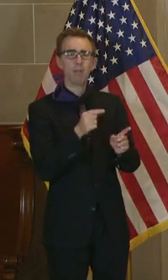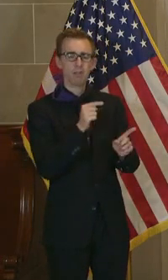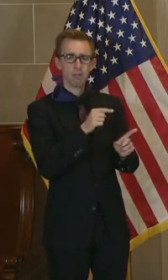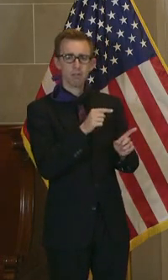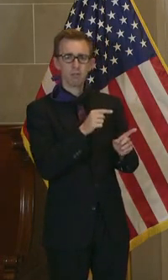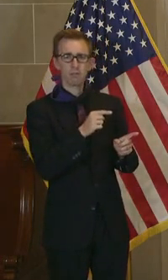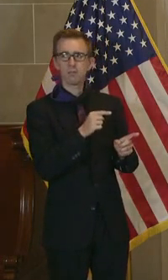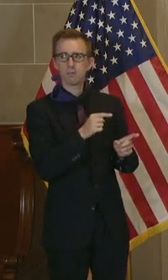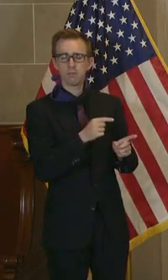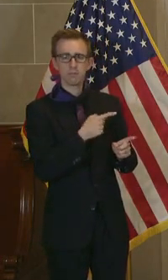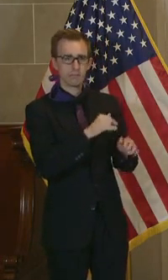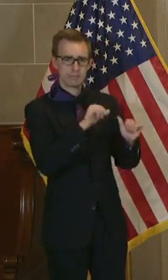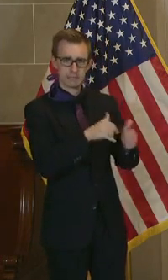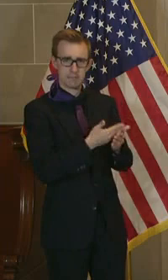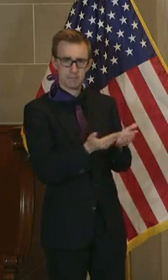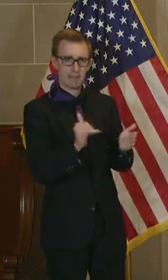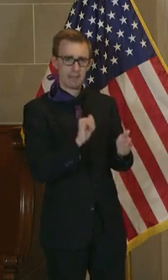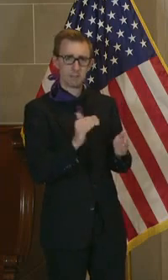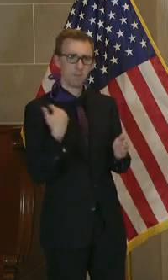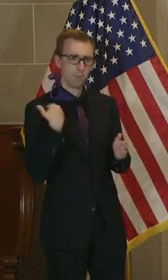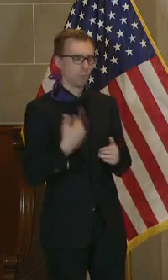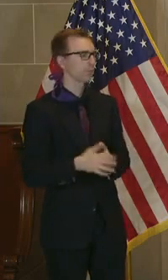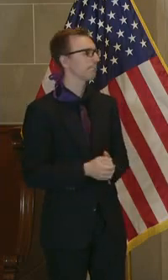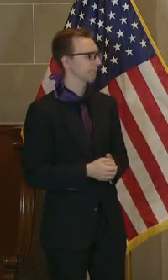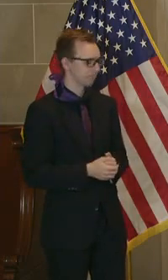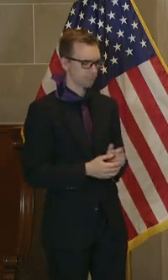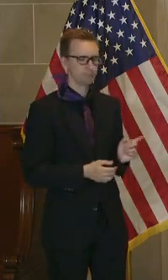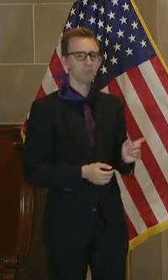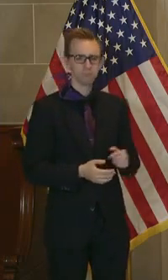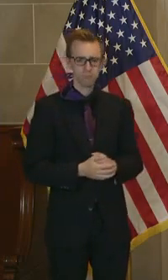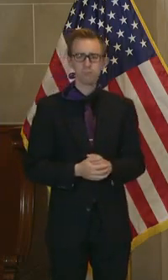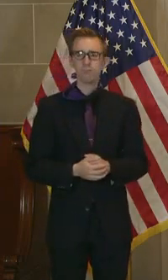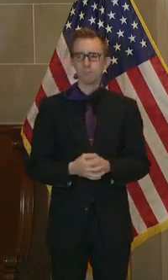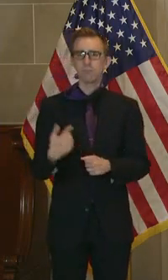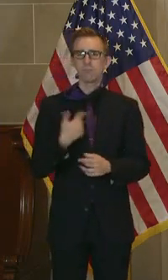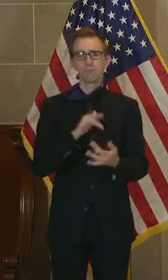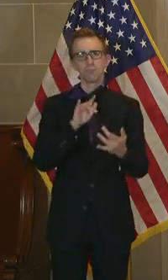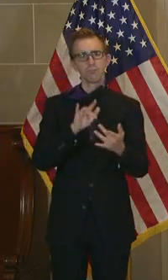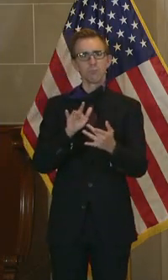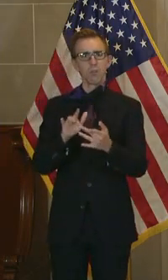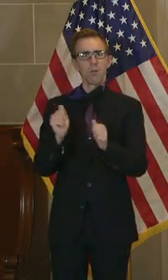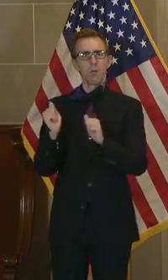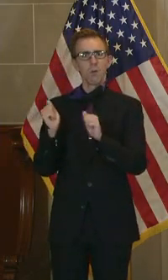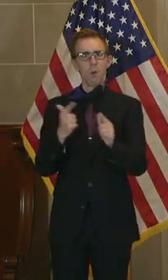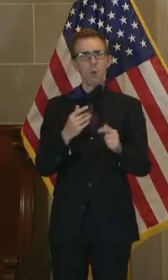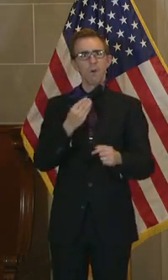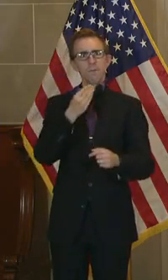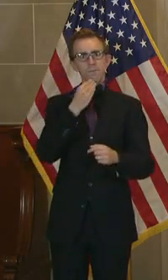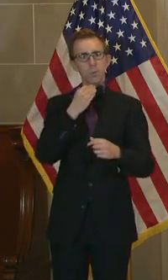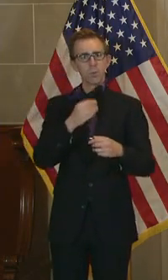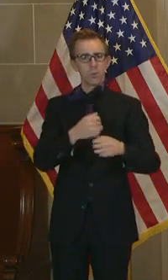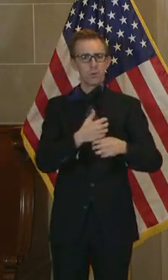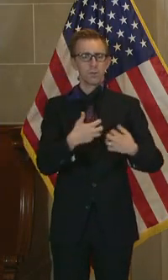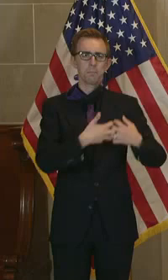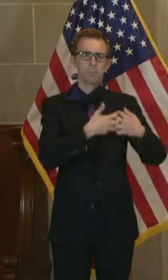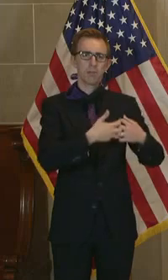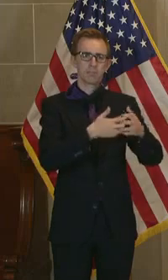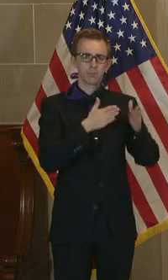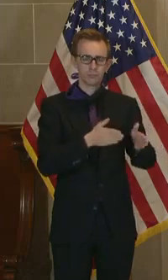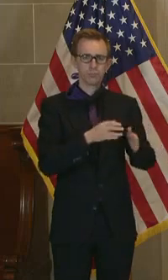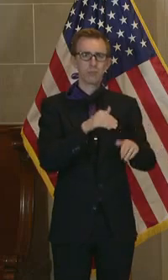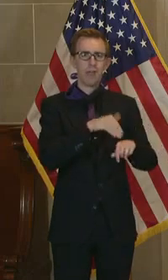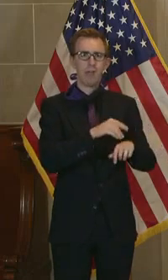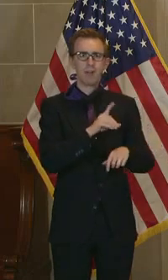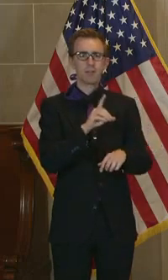you would repeat the same things? Sure. We're in contact with all of the food processors that we work with at the Department